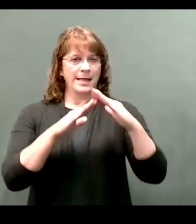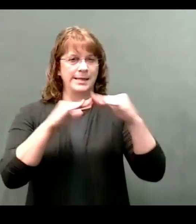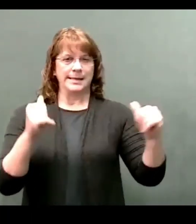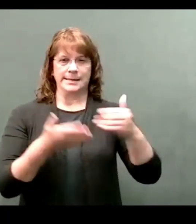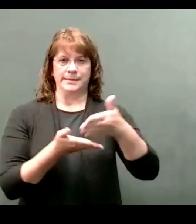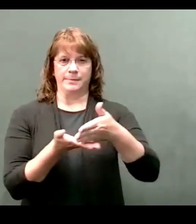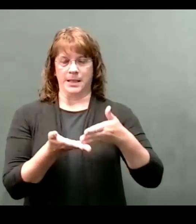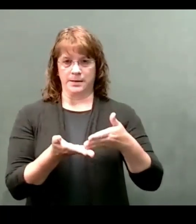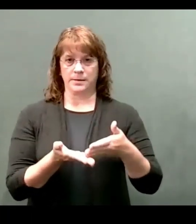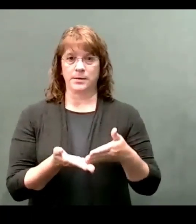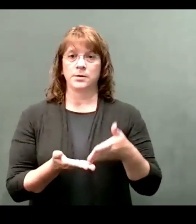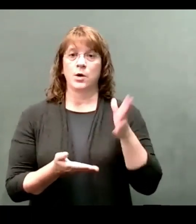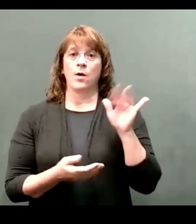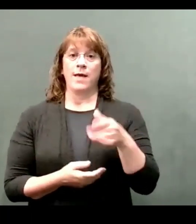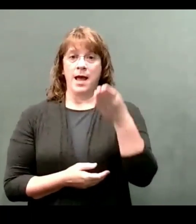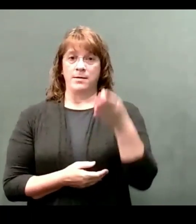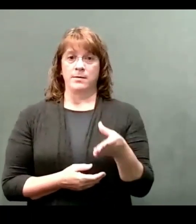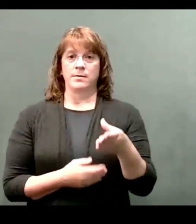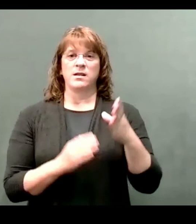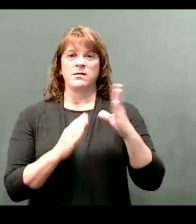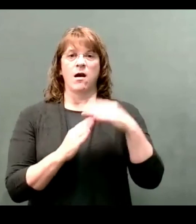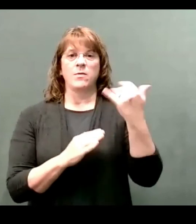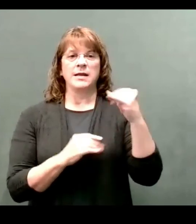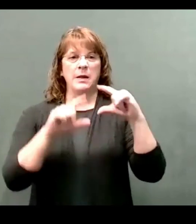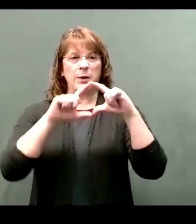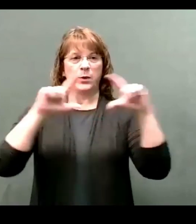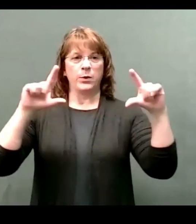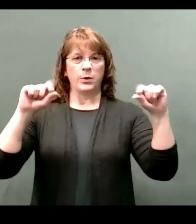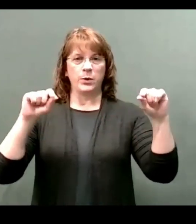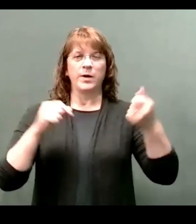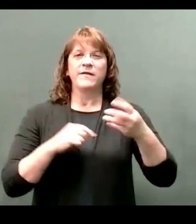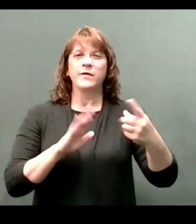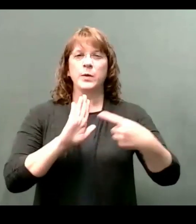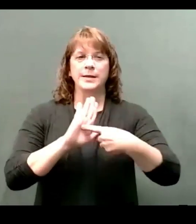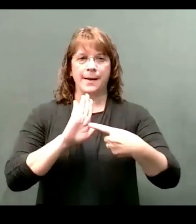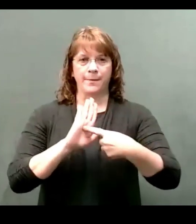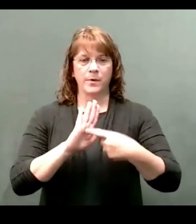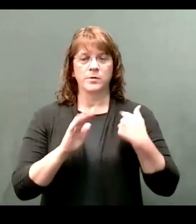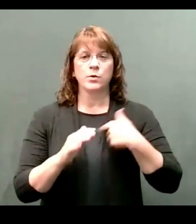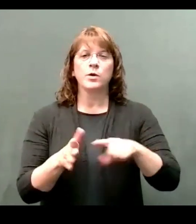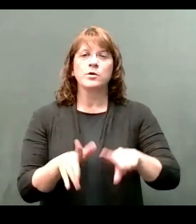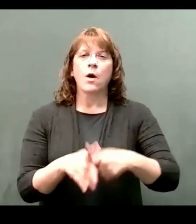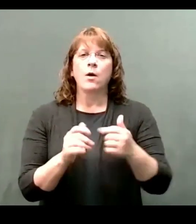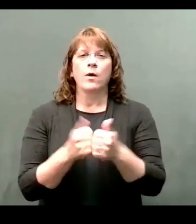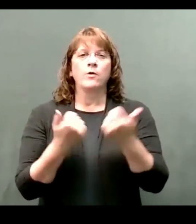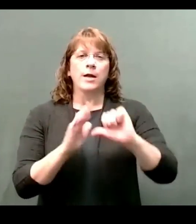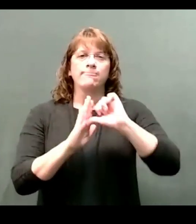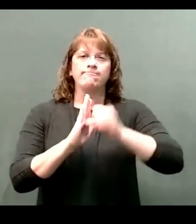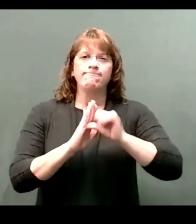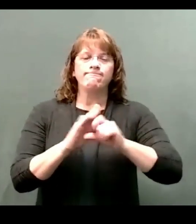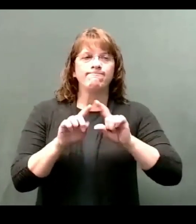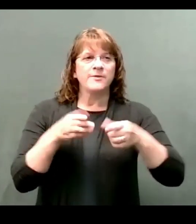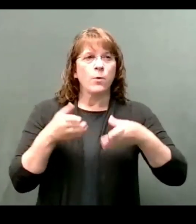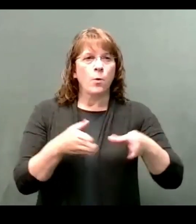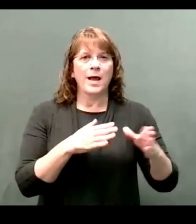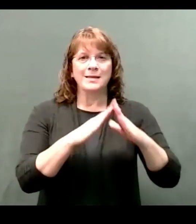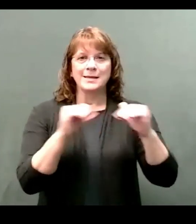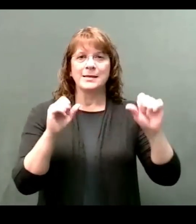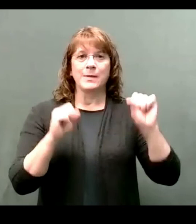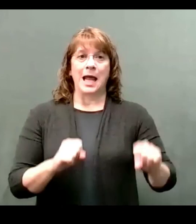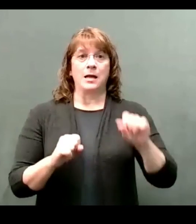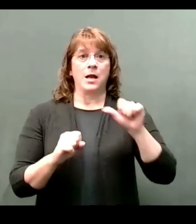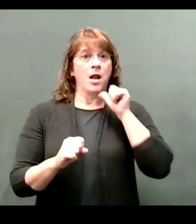piece. And so what you're going to see up here, there's a few examples, right? We started out with just trying to highlight some of the ways that systems